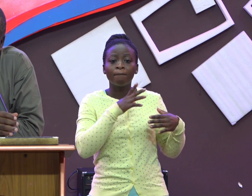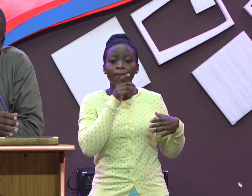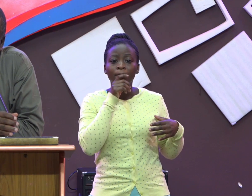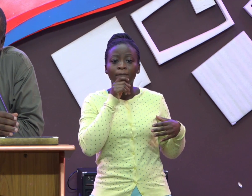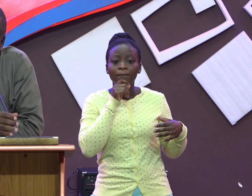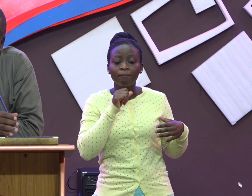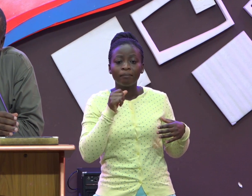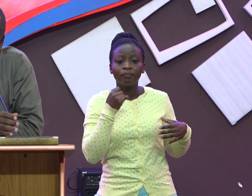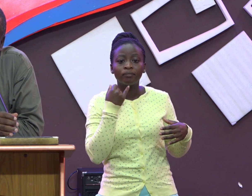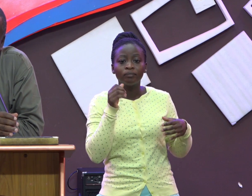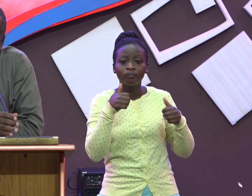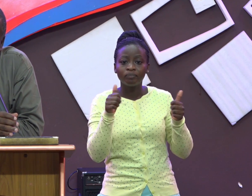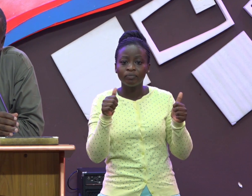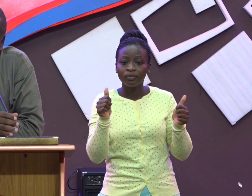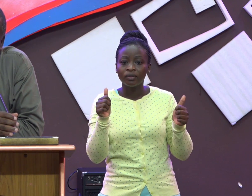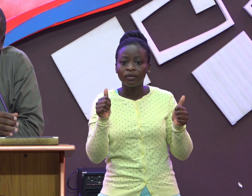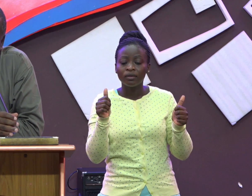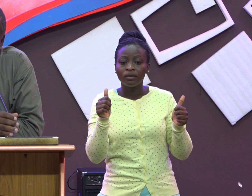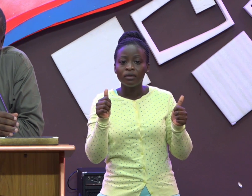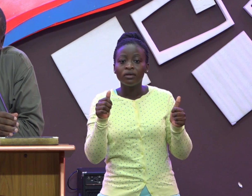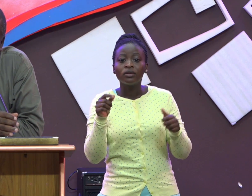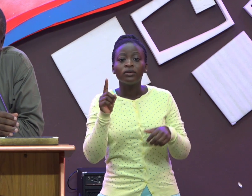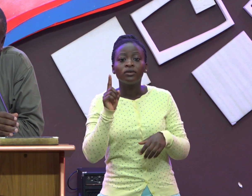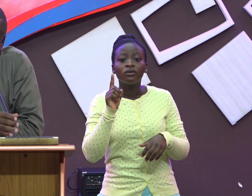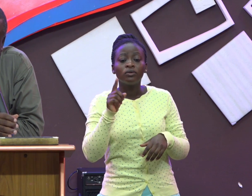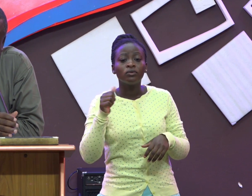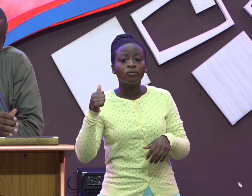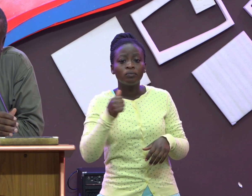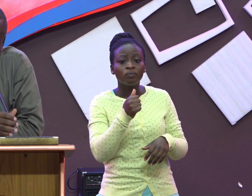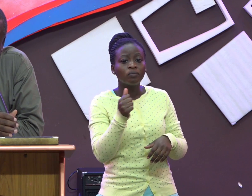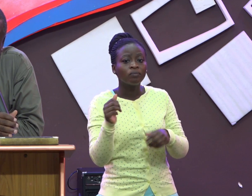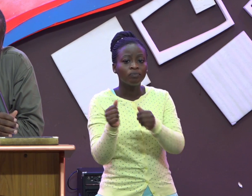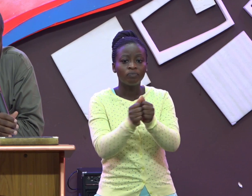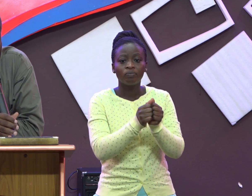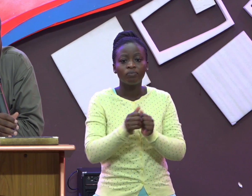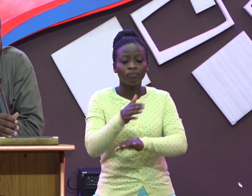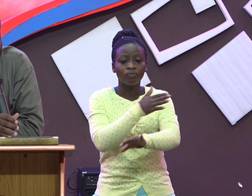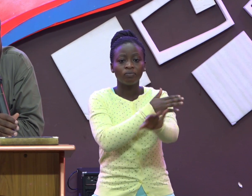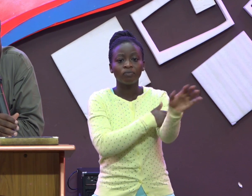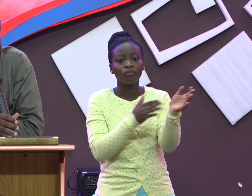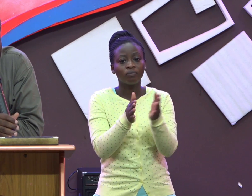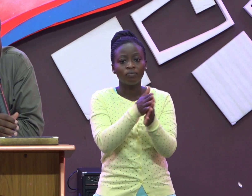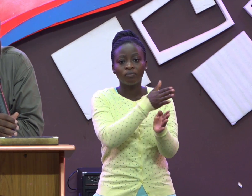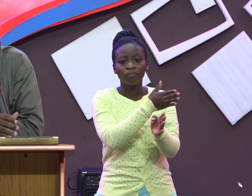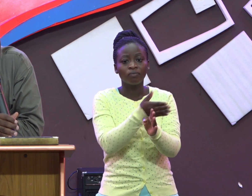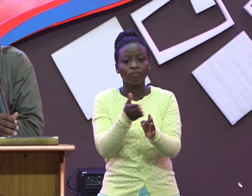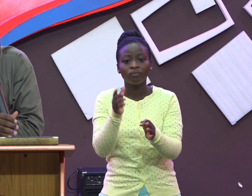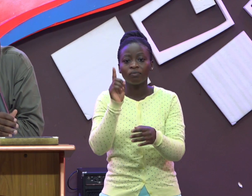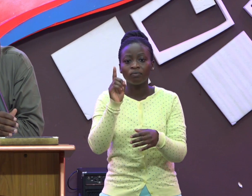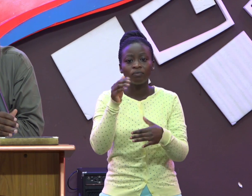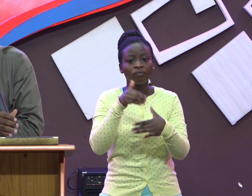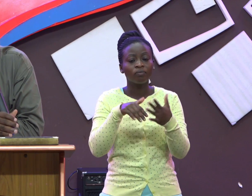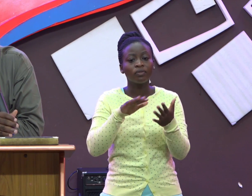state, we walk with God when he guides in great and small things. I always tell